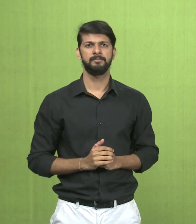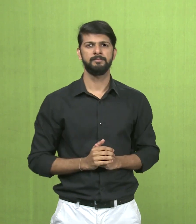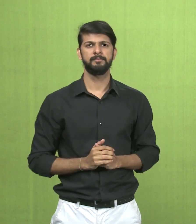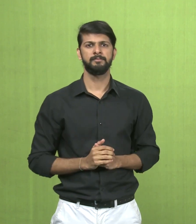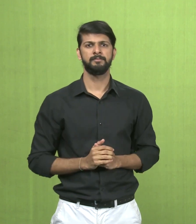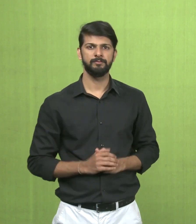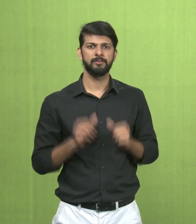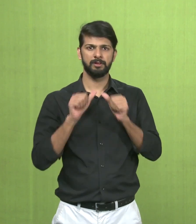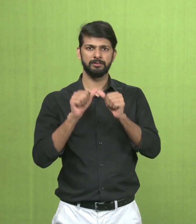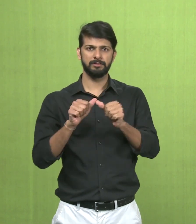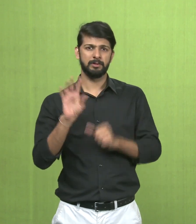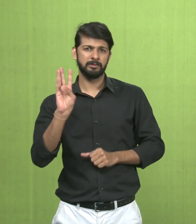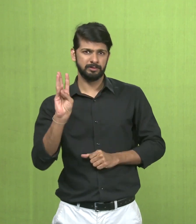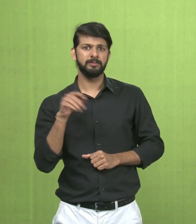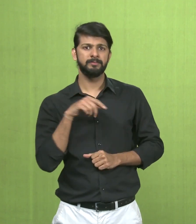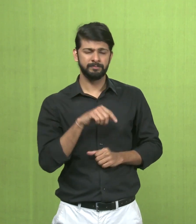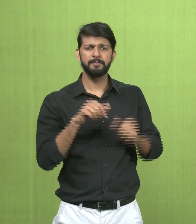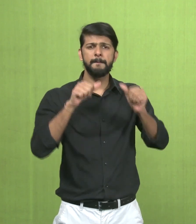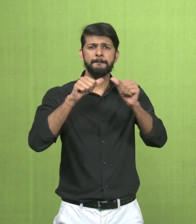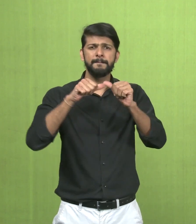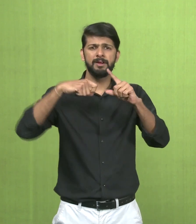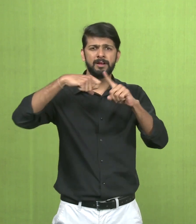medium. Answer number 4.